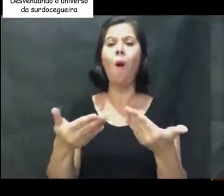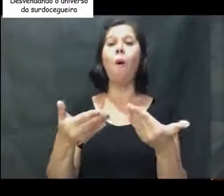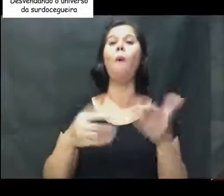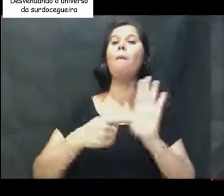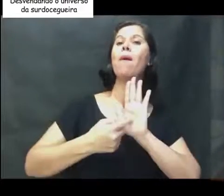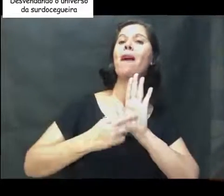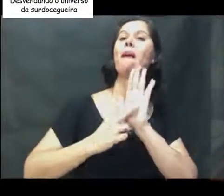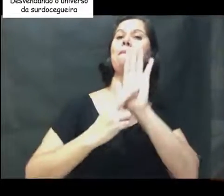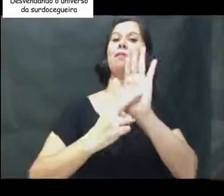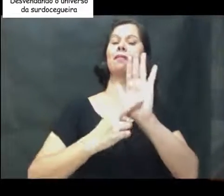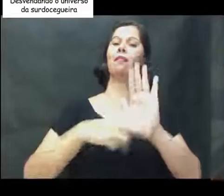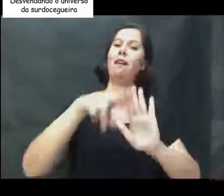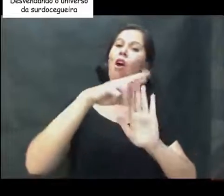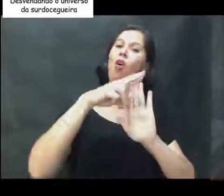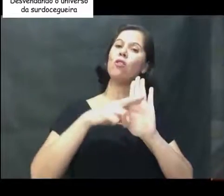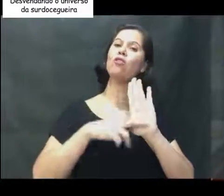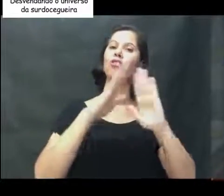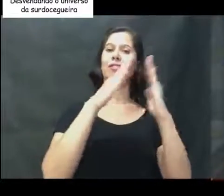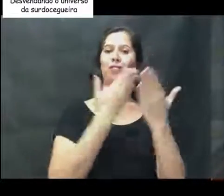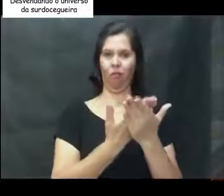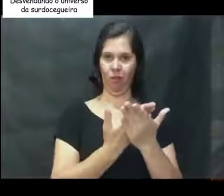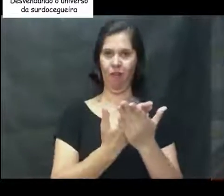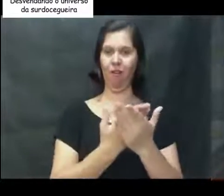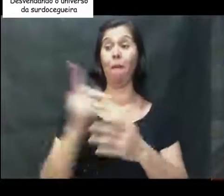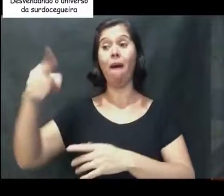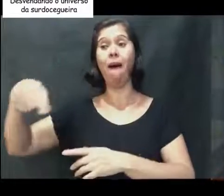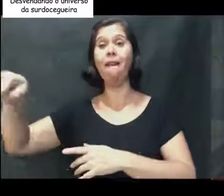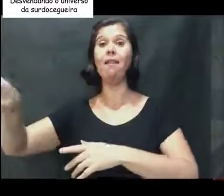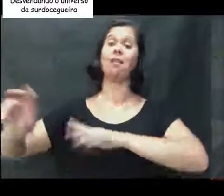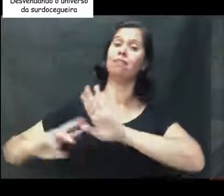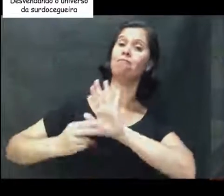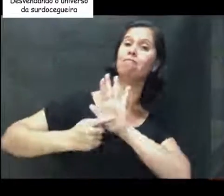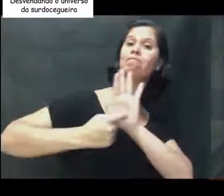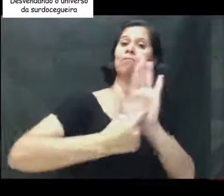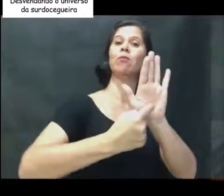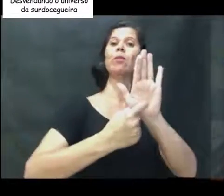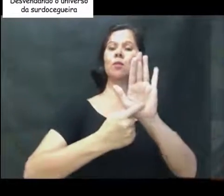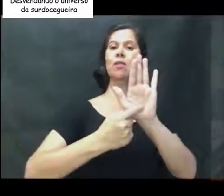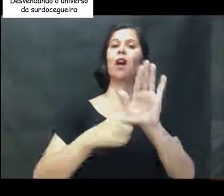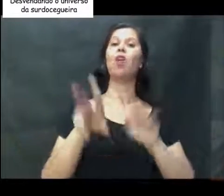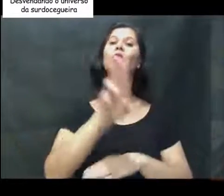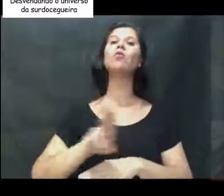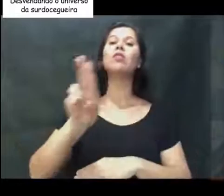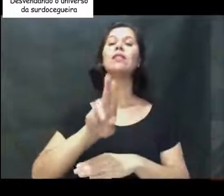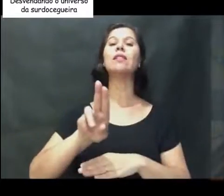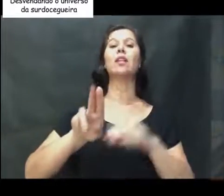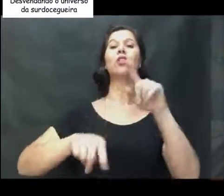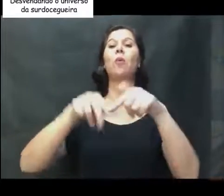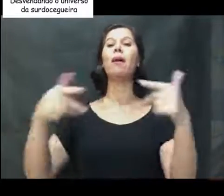in a concrete way, offer conditions for them to manifest themselves using these objects autonomously to make